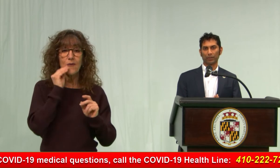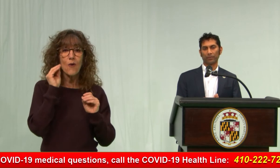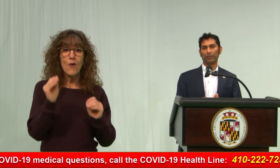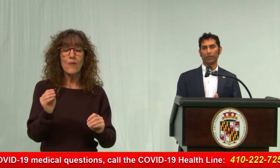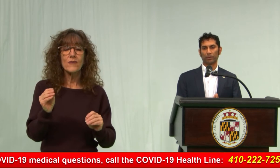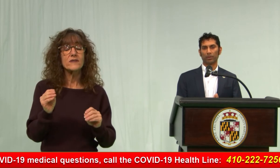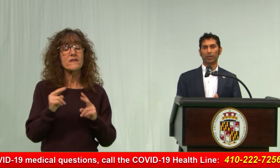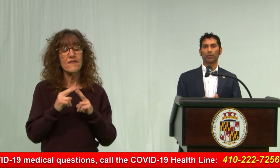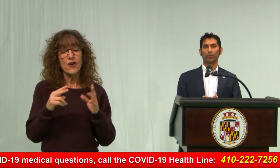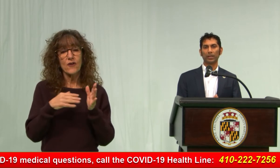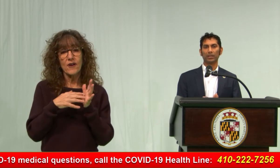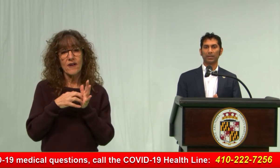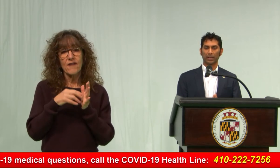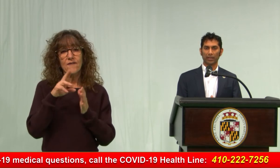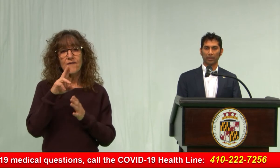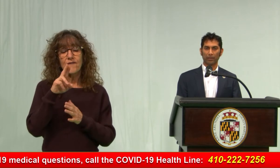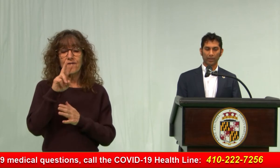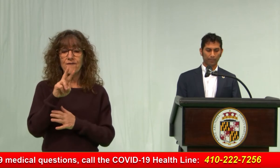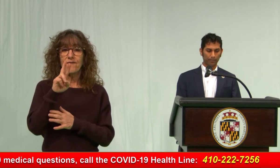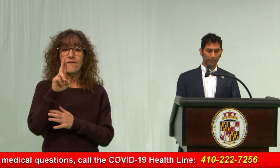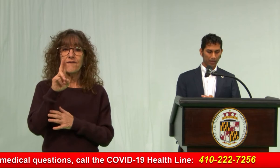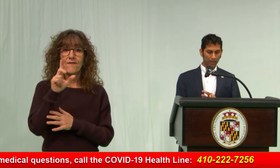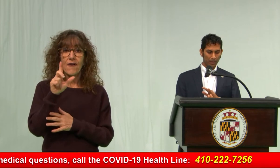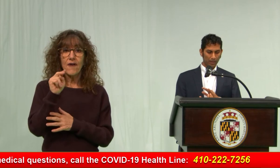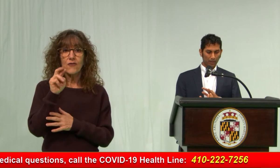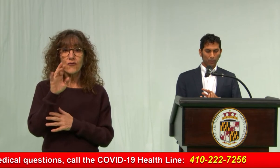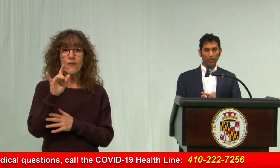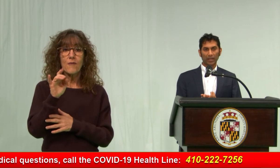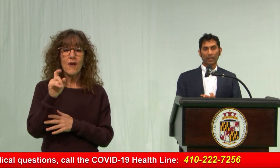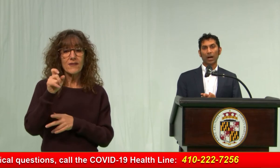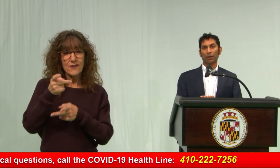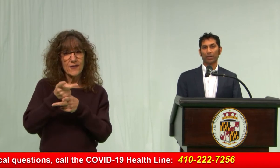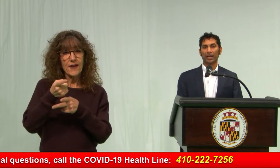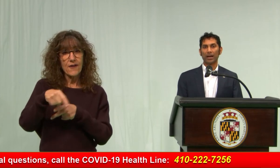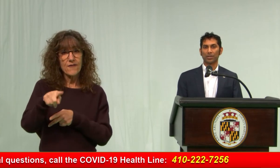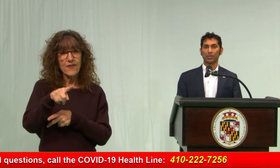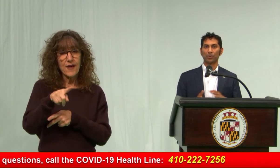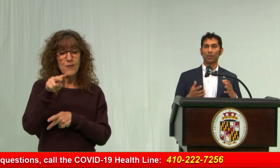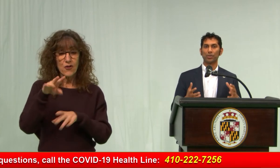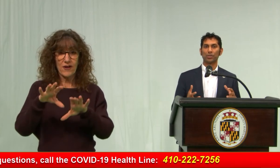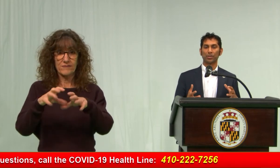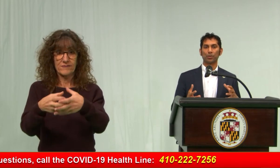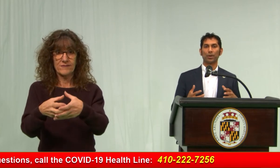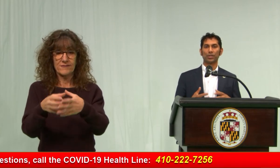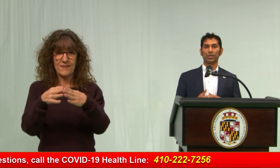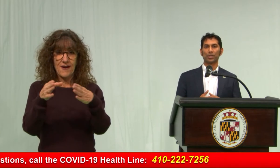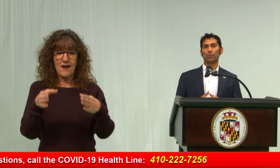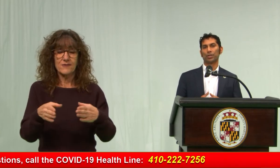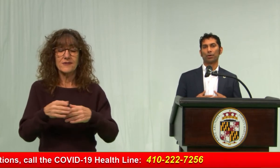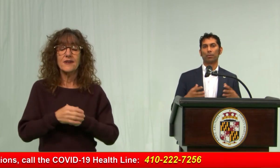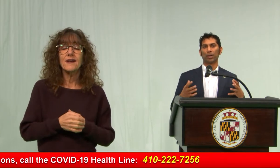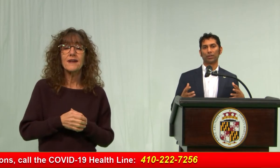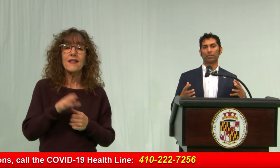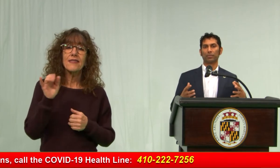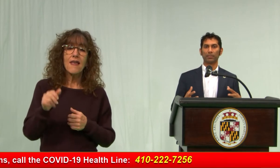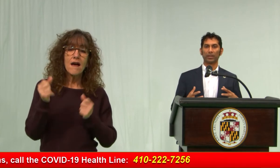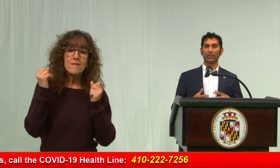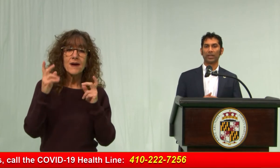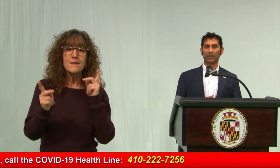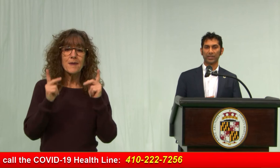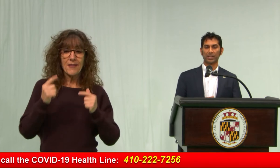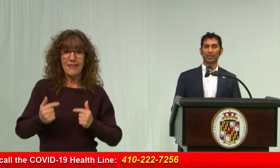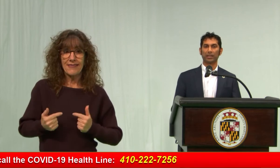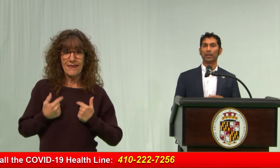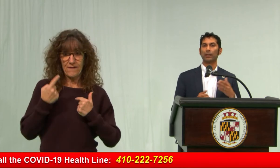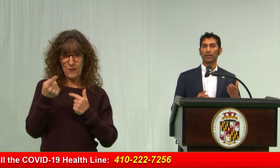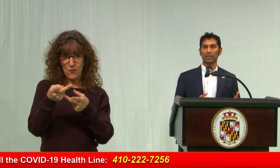very vulnerable, and we need to be taking care of them. Looking at congregate housing. So those are situations in which there are multiple people